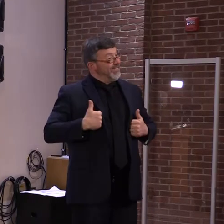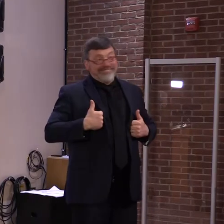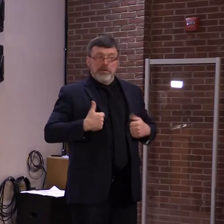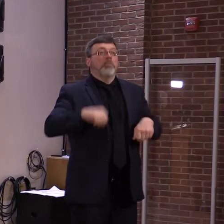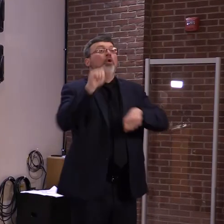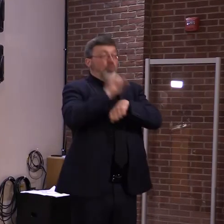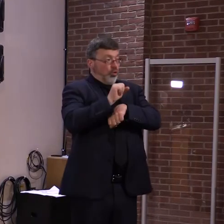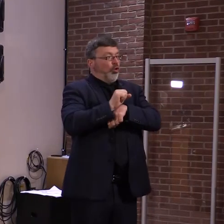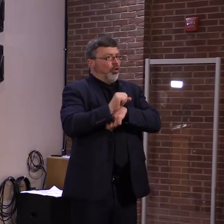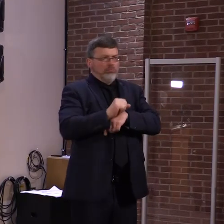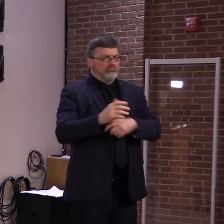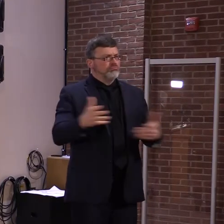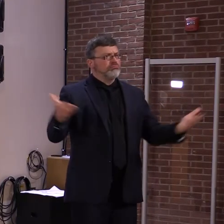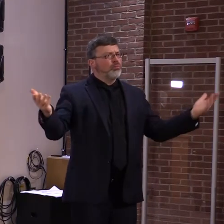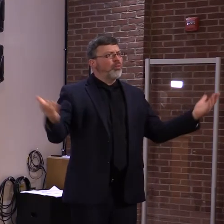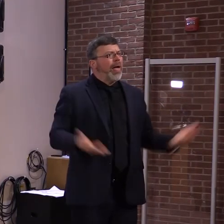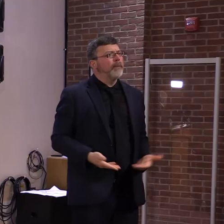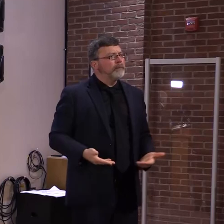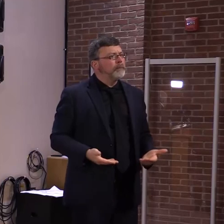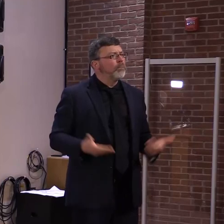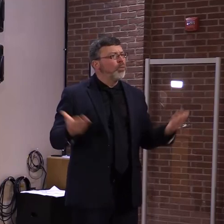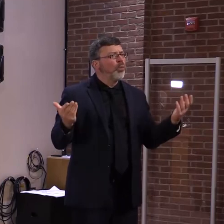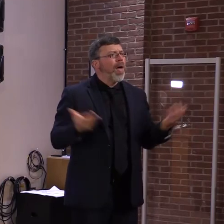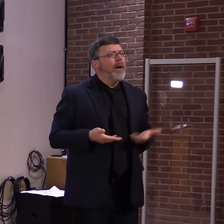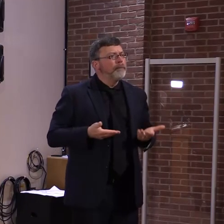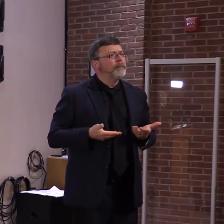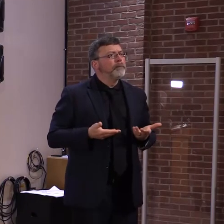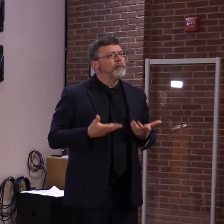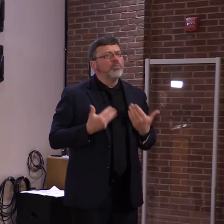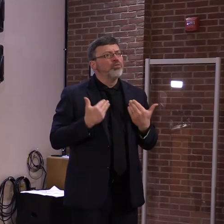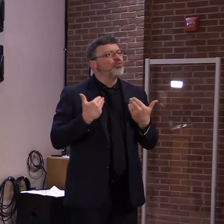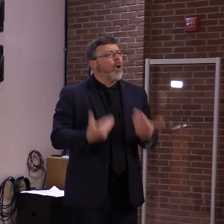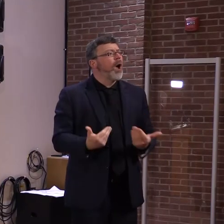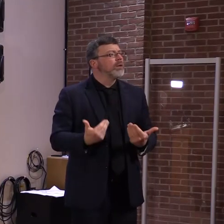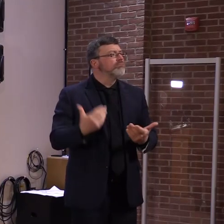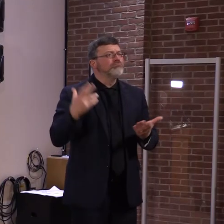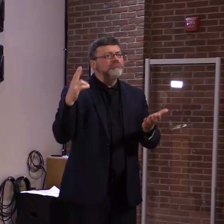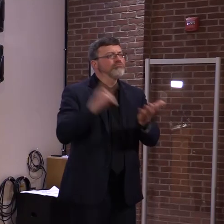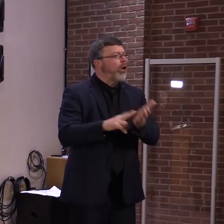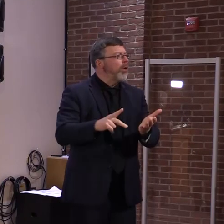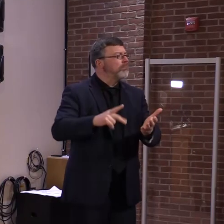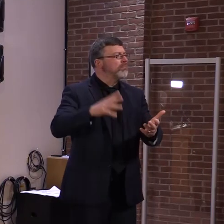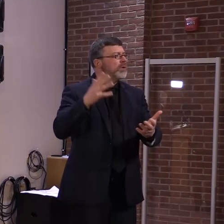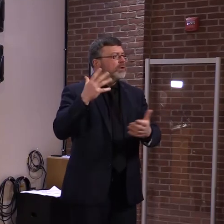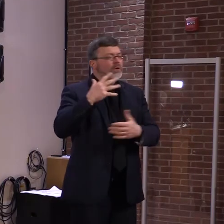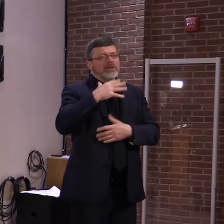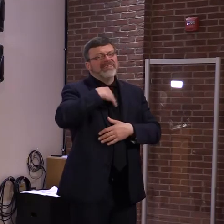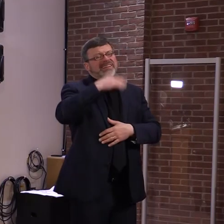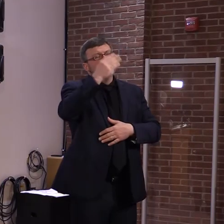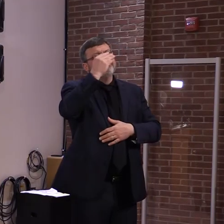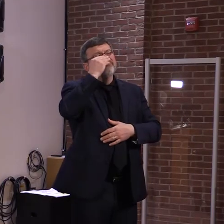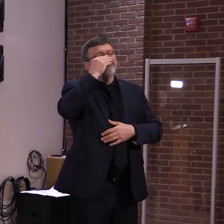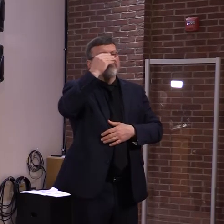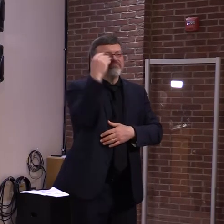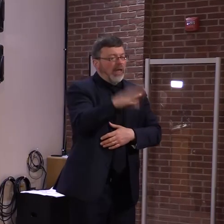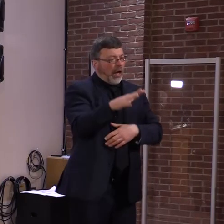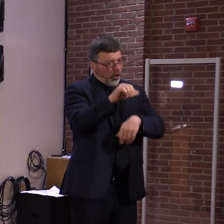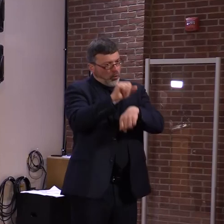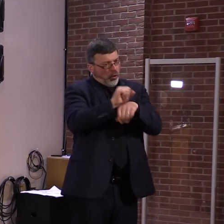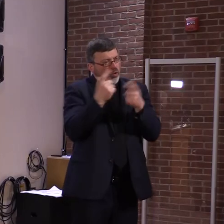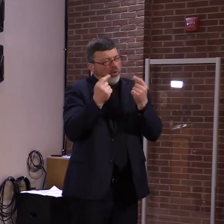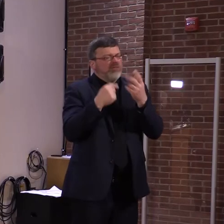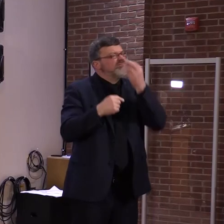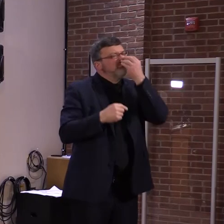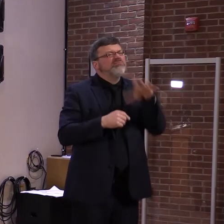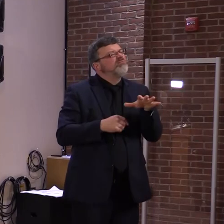are, can get vaccinated in Vermont. I would urge you to stand by next week. We may have other announcements